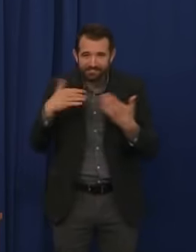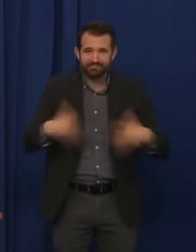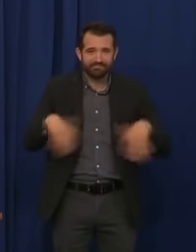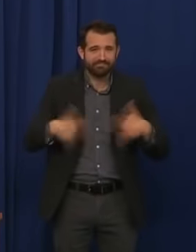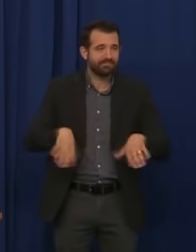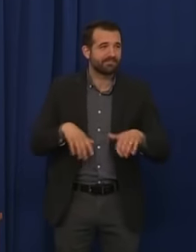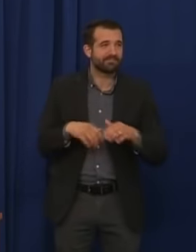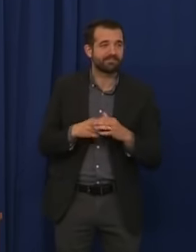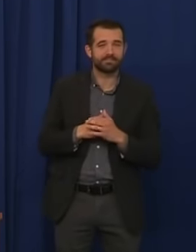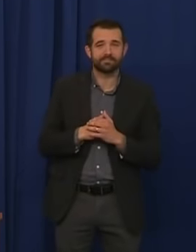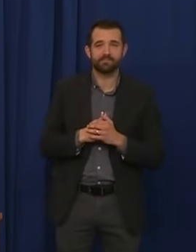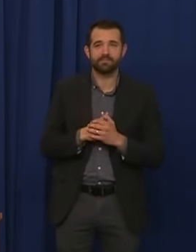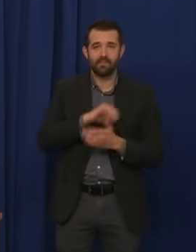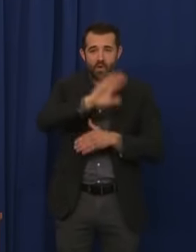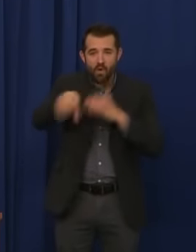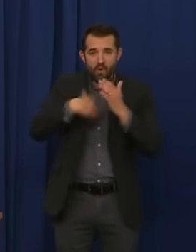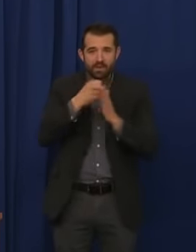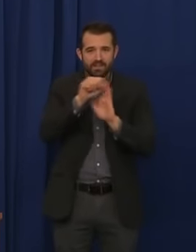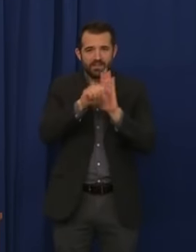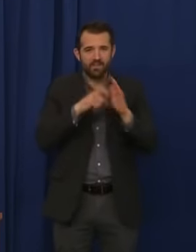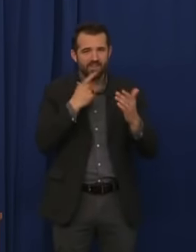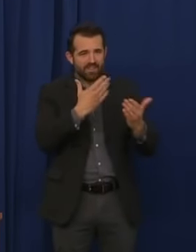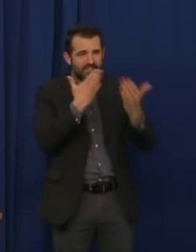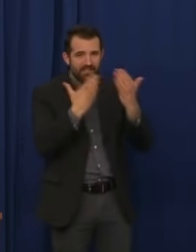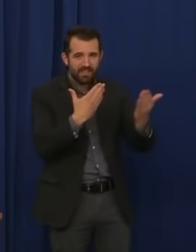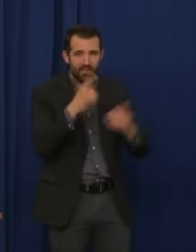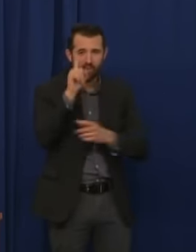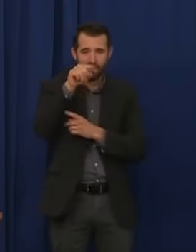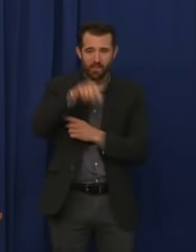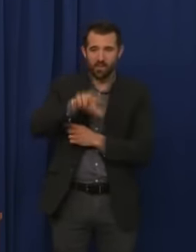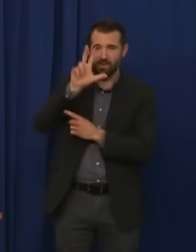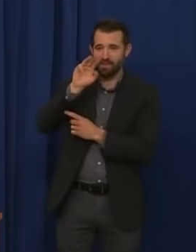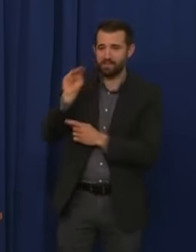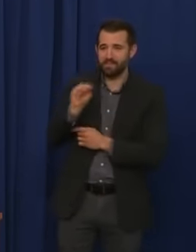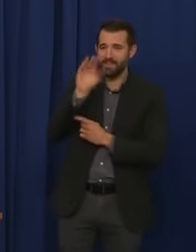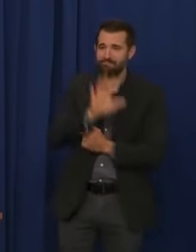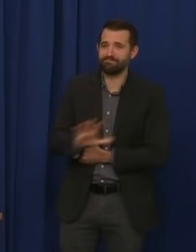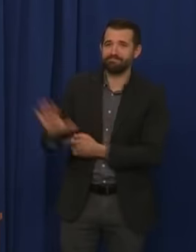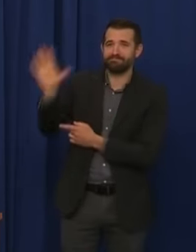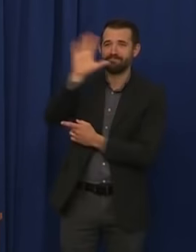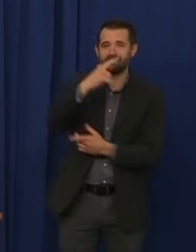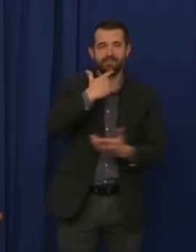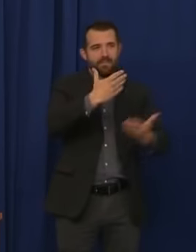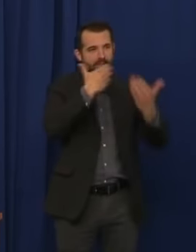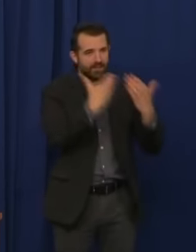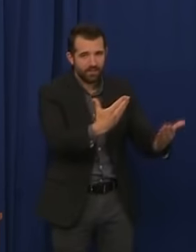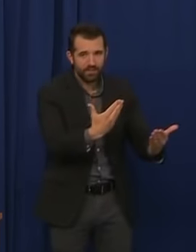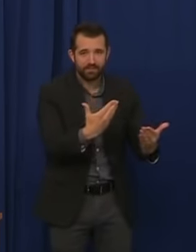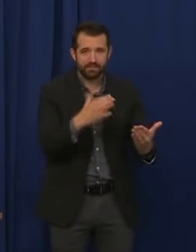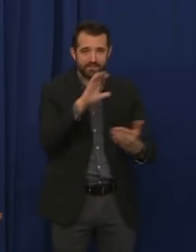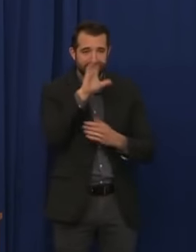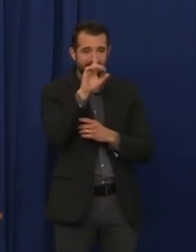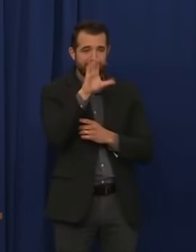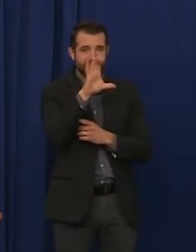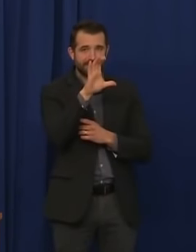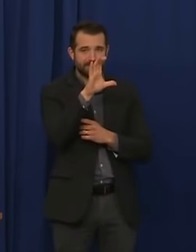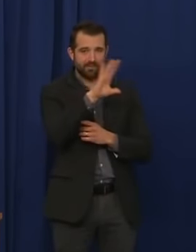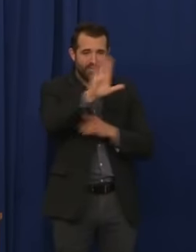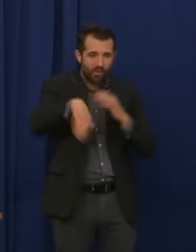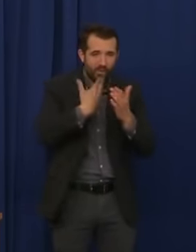Your state thanks you. 1.3 million people in this state. Thank every member of the CDC, all the professionals,